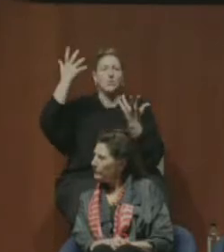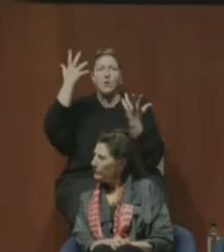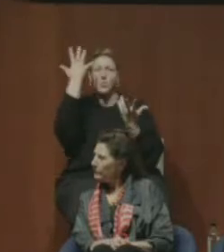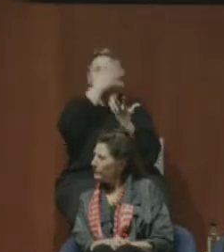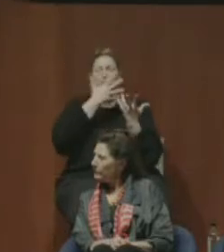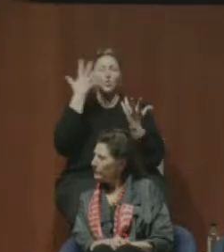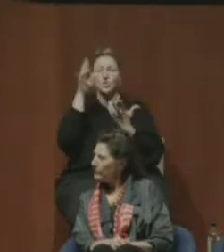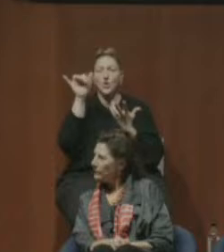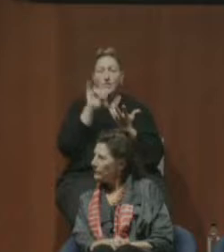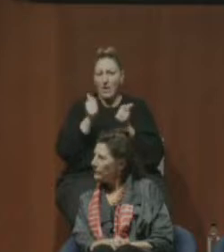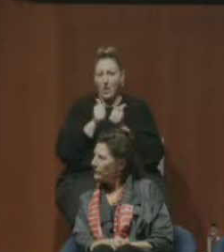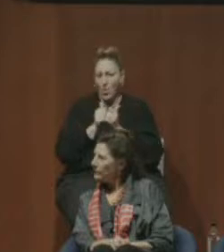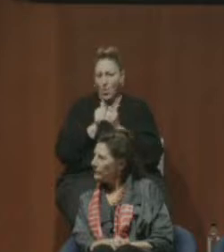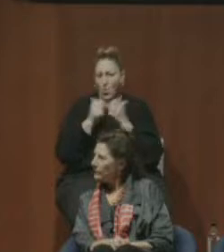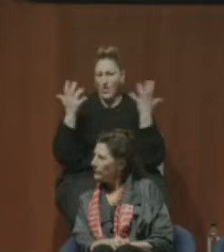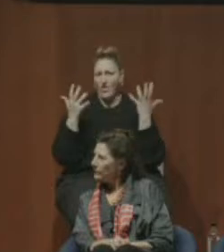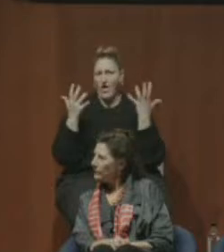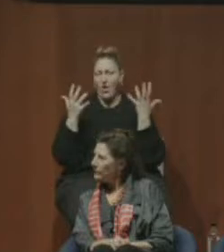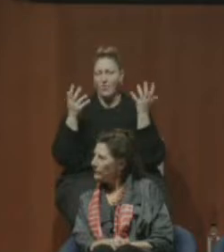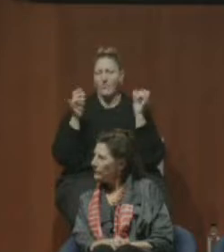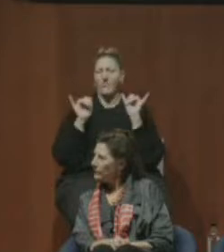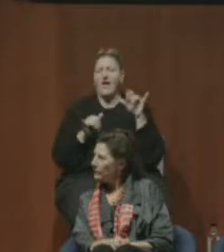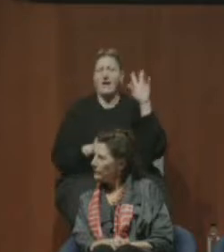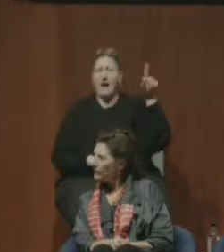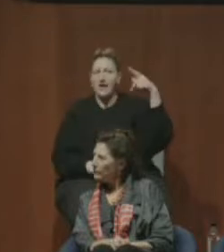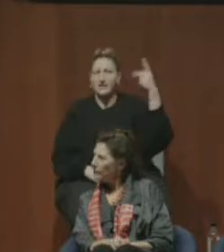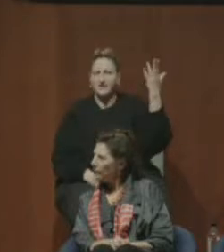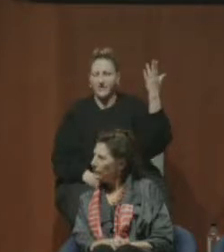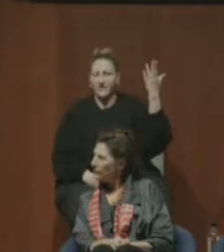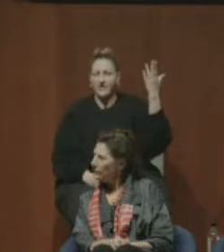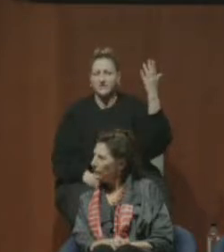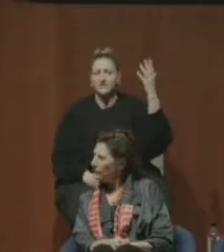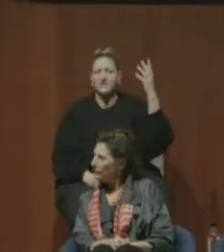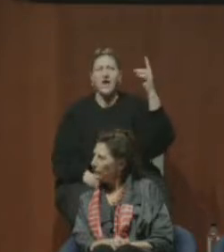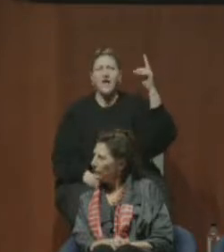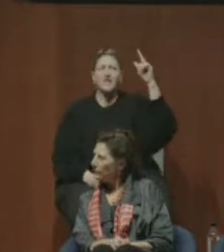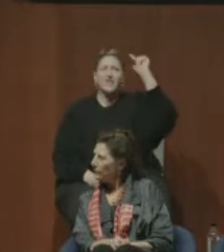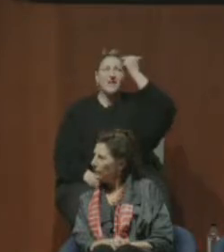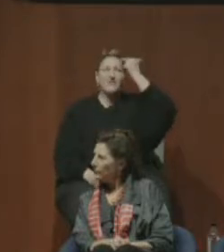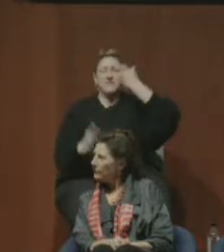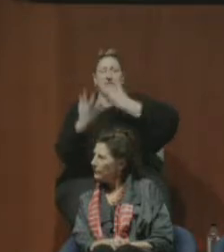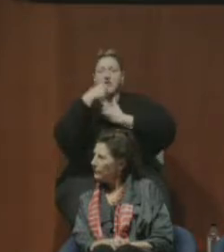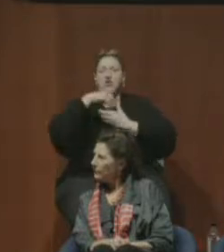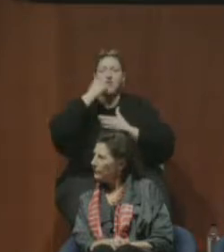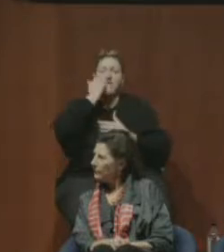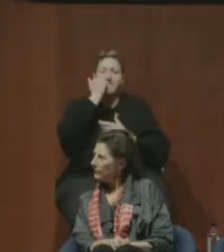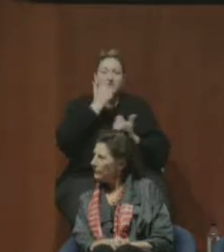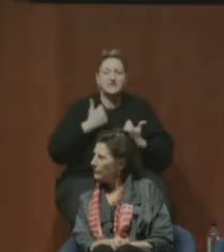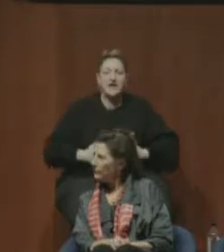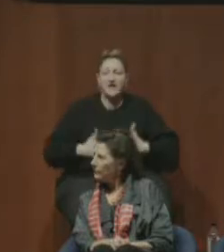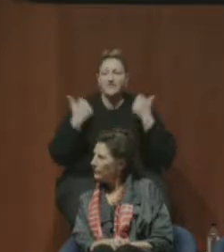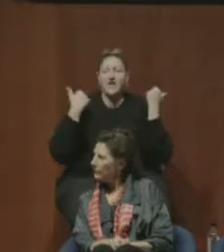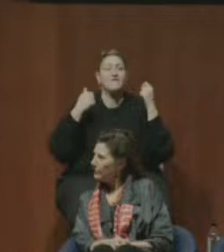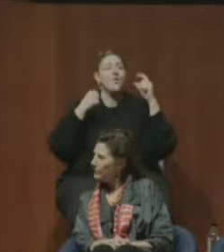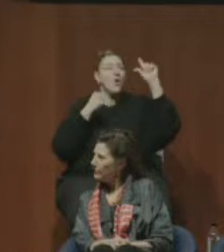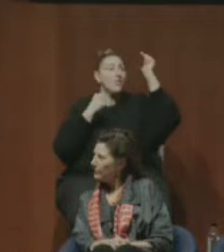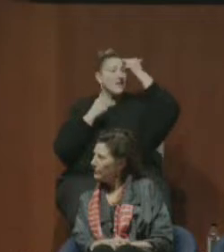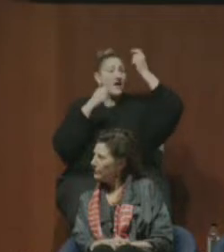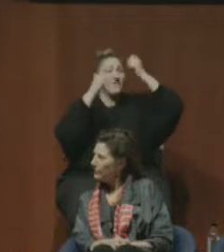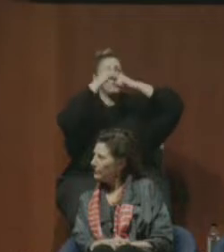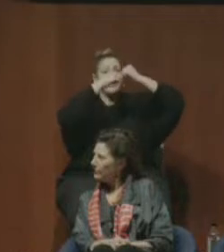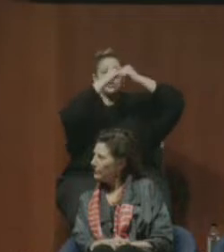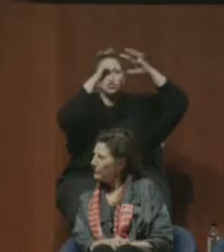otherwise in absence, generally not of the state in our day-to-day lives, but as a governing structure